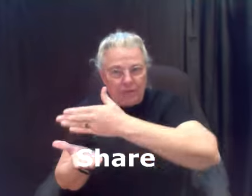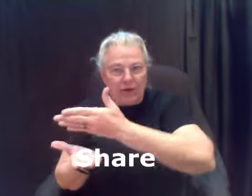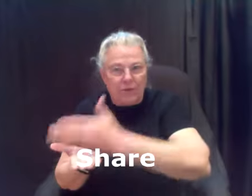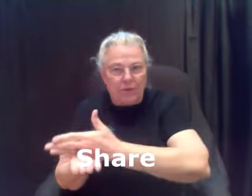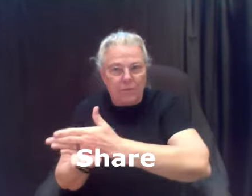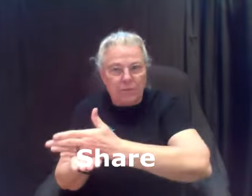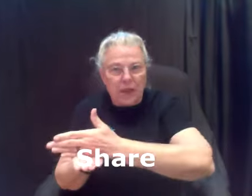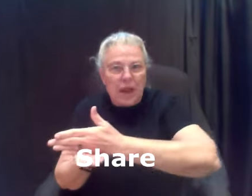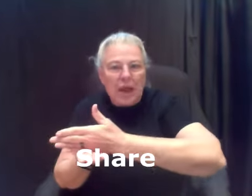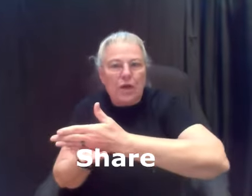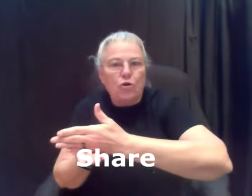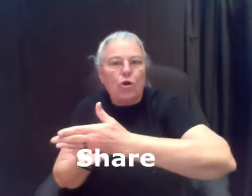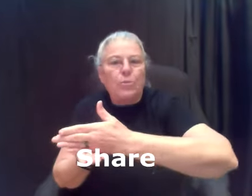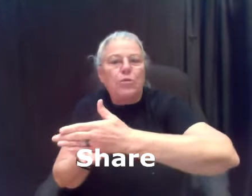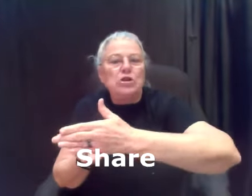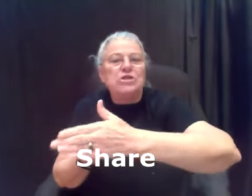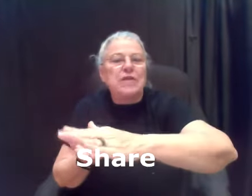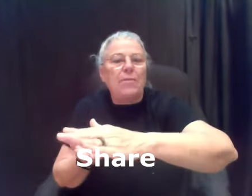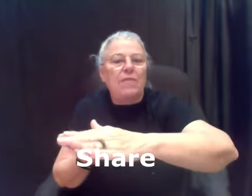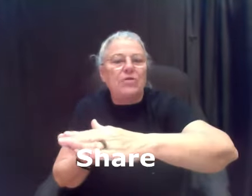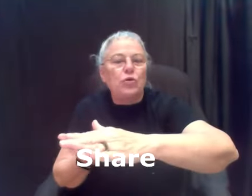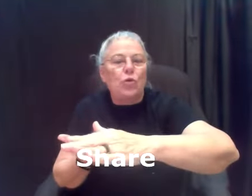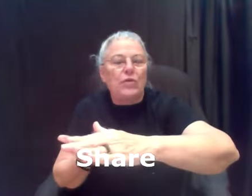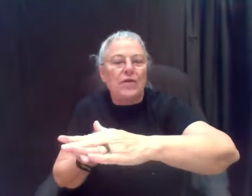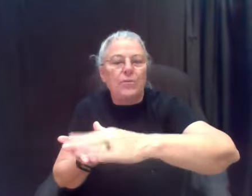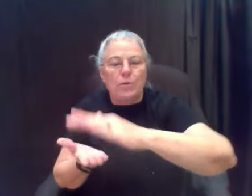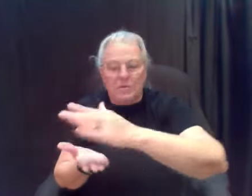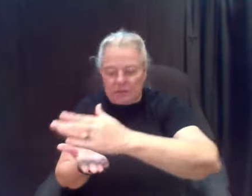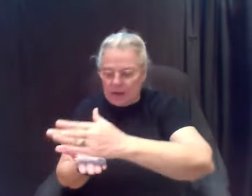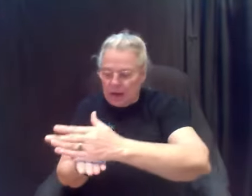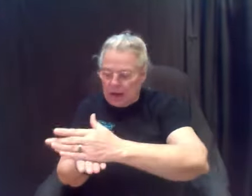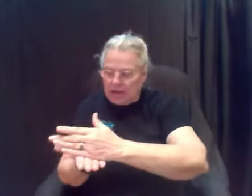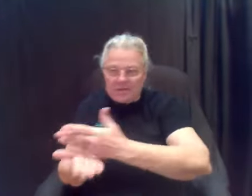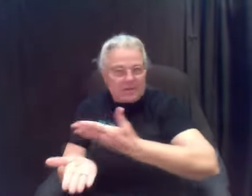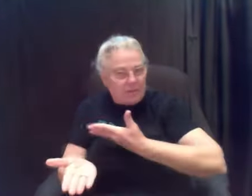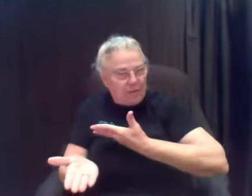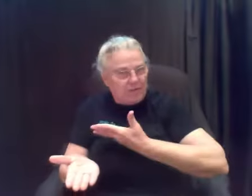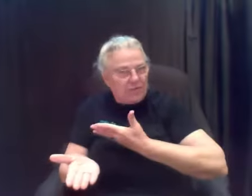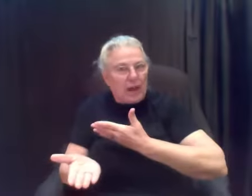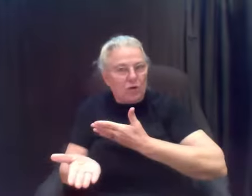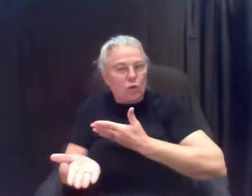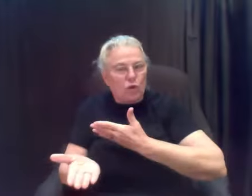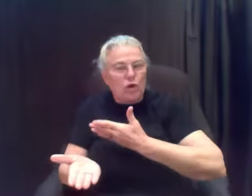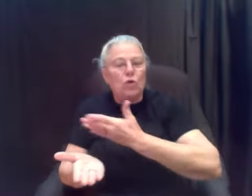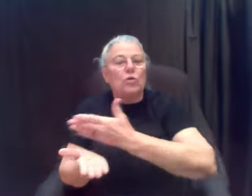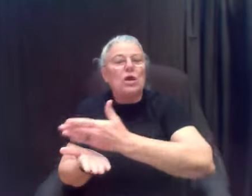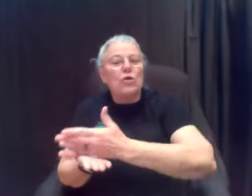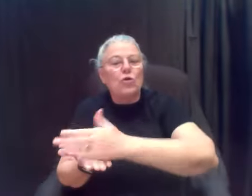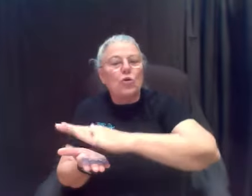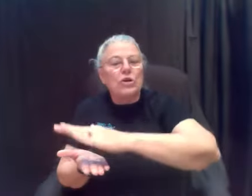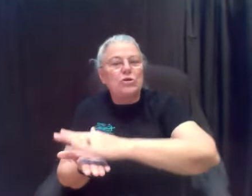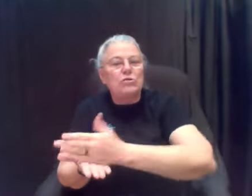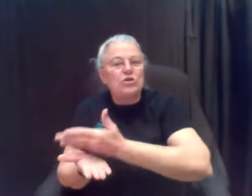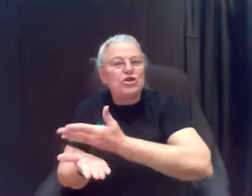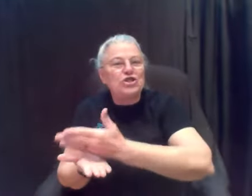finger, and you're going to push some of it toward the other person and some of it back toward you. You're going to